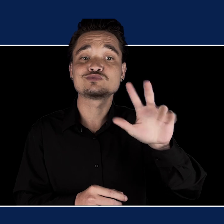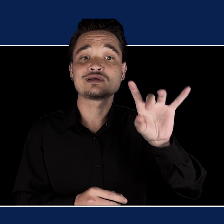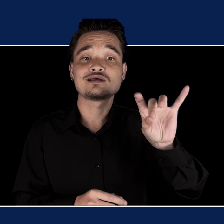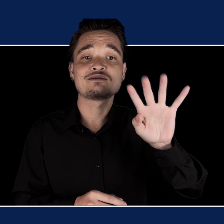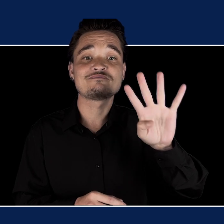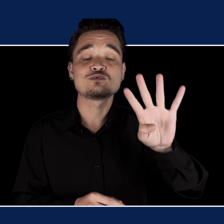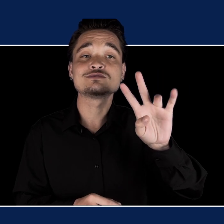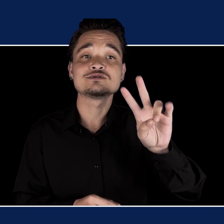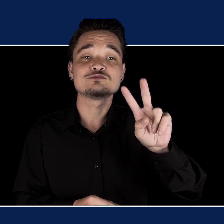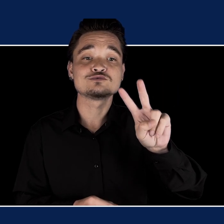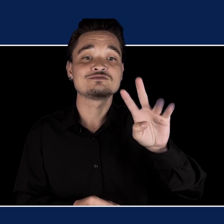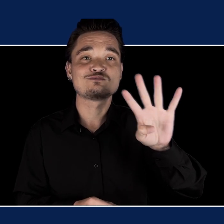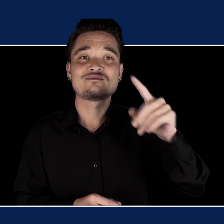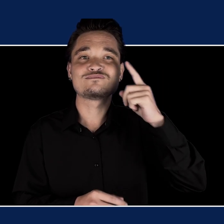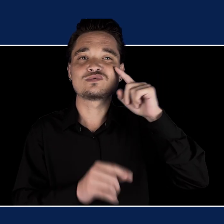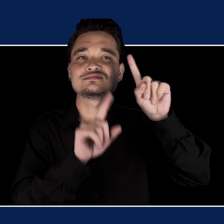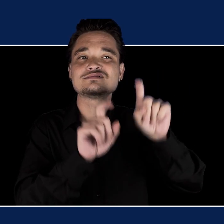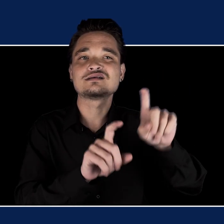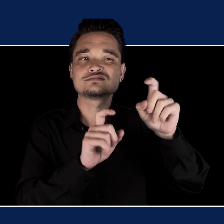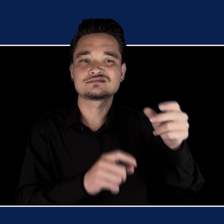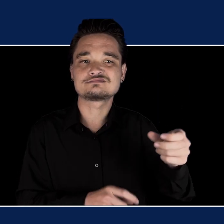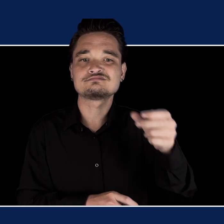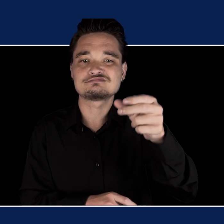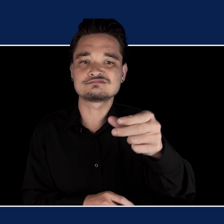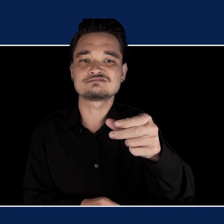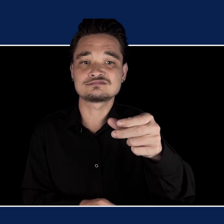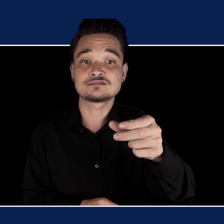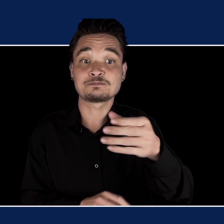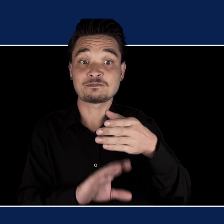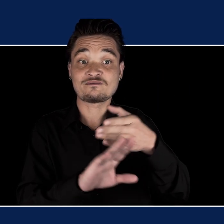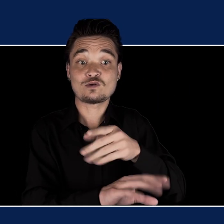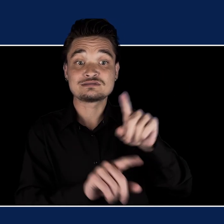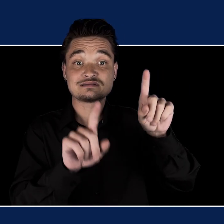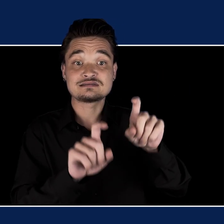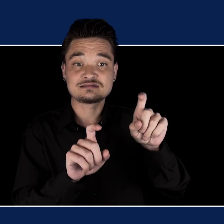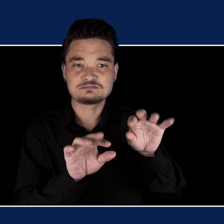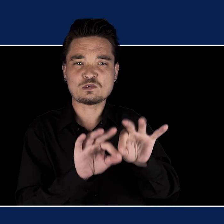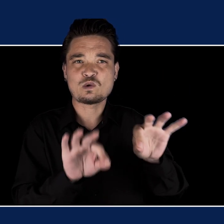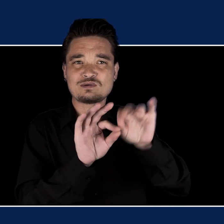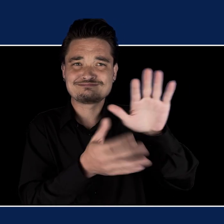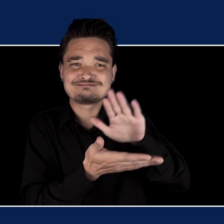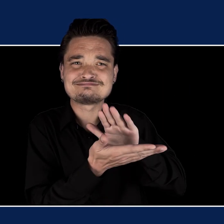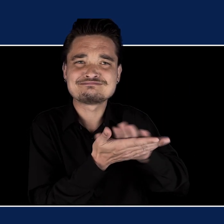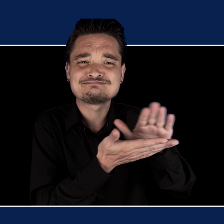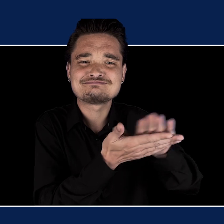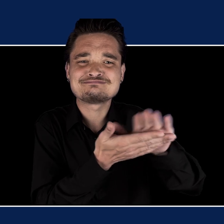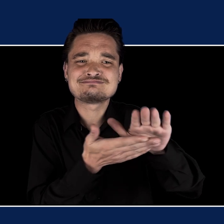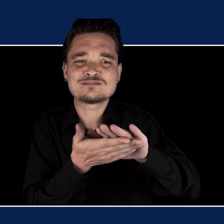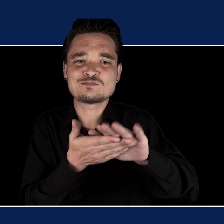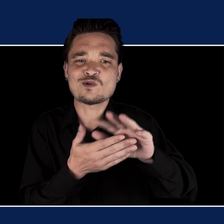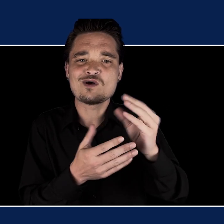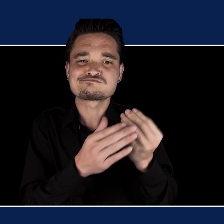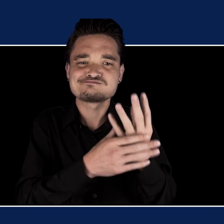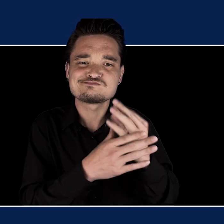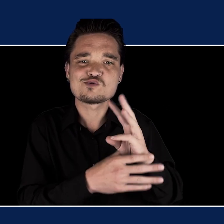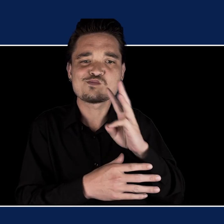802-338-4724 to get a test kit. Before testing, clean the well or spring area and make sure the water is